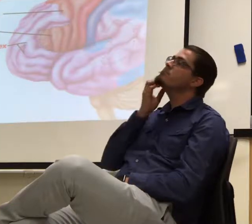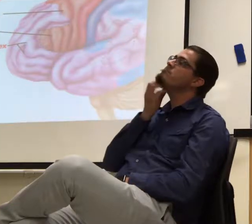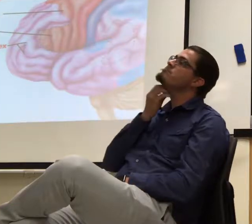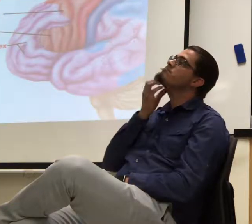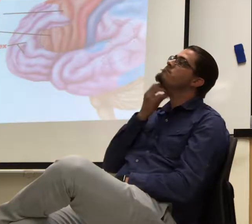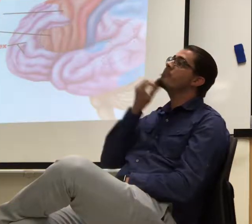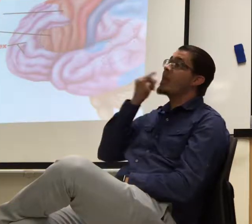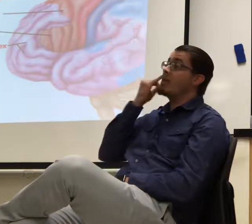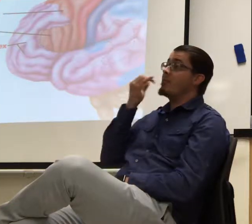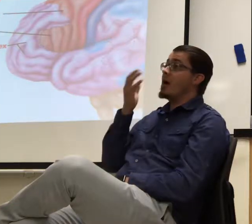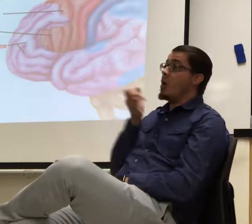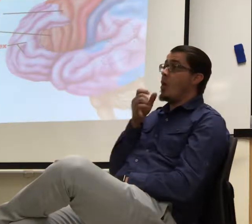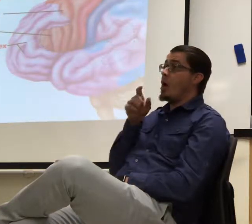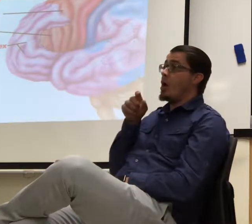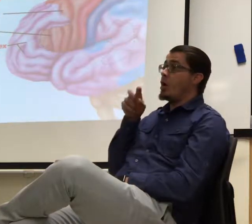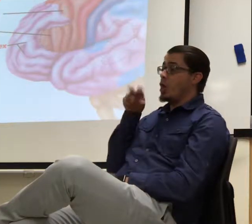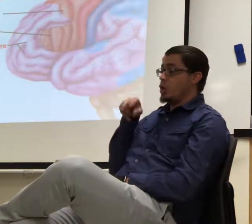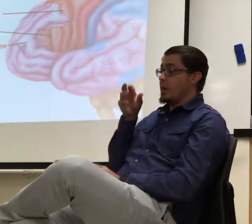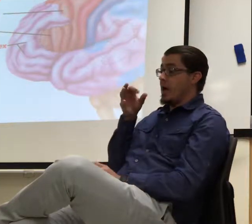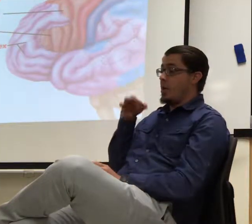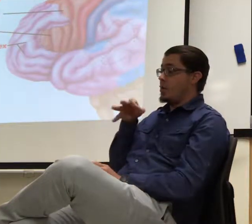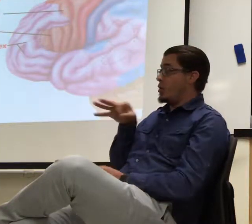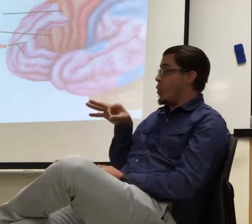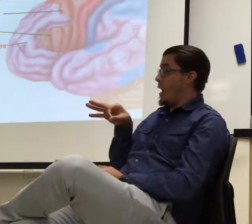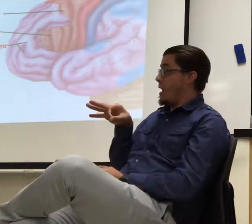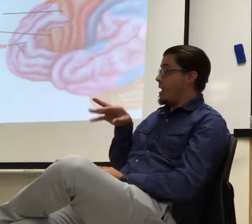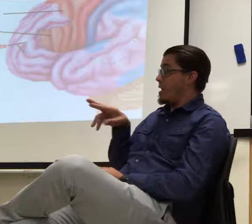If I want to look down and to the right,